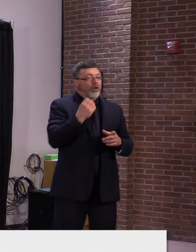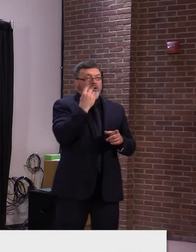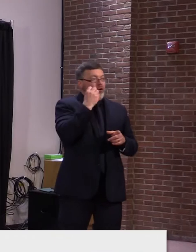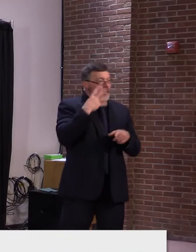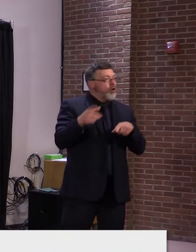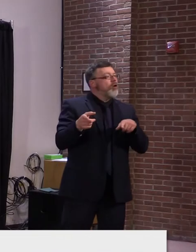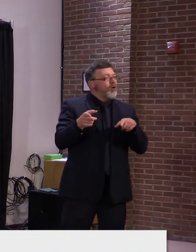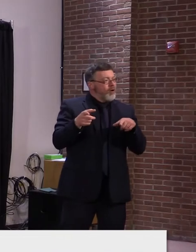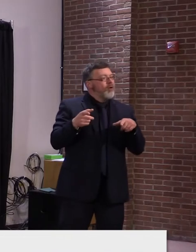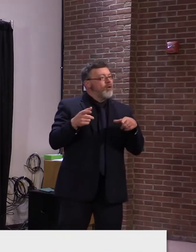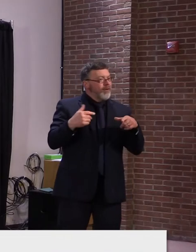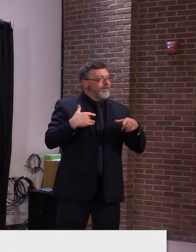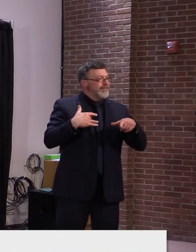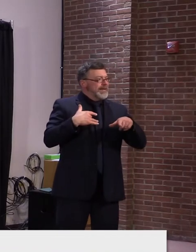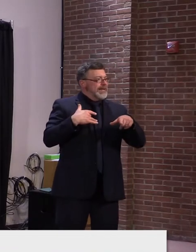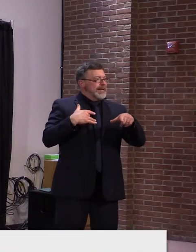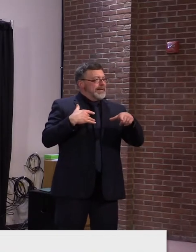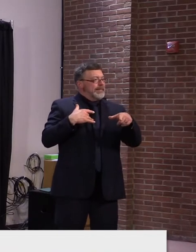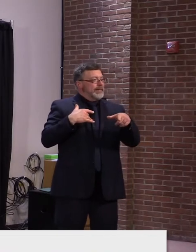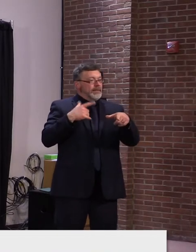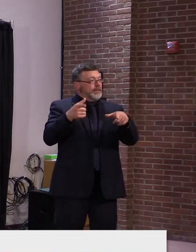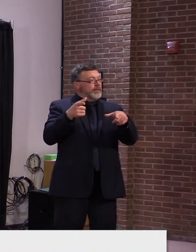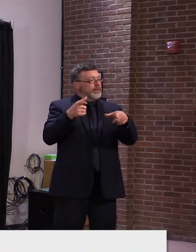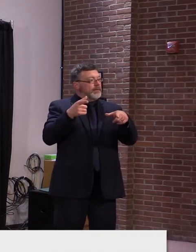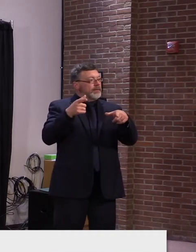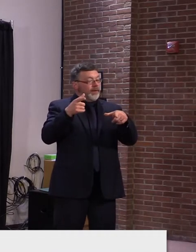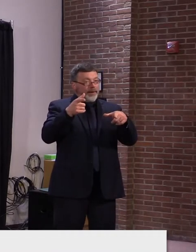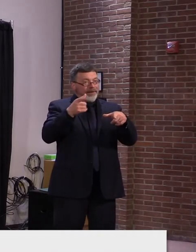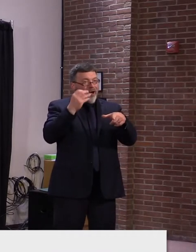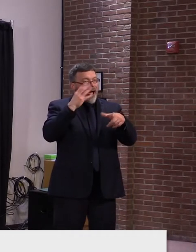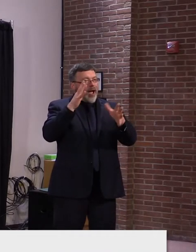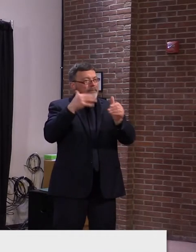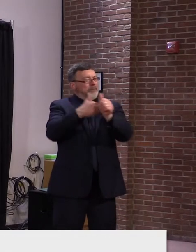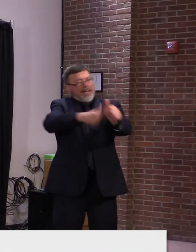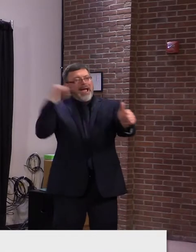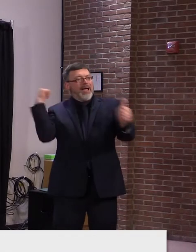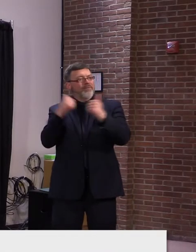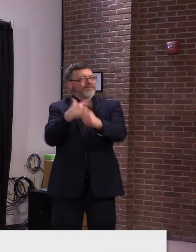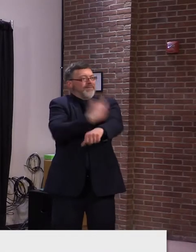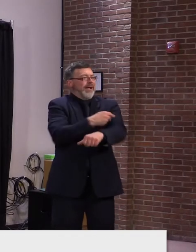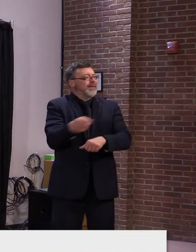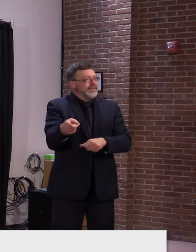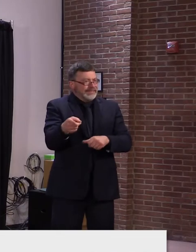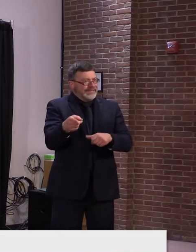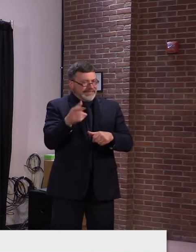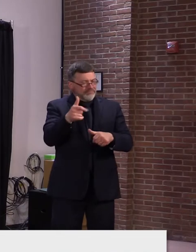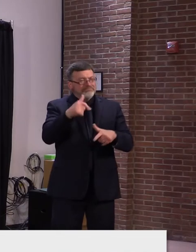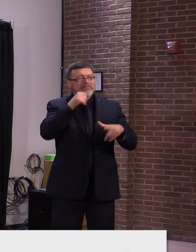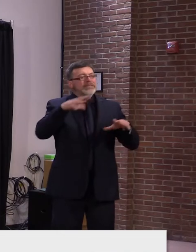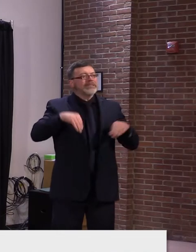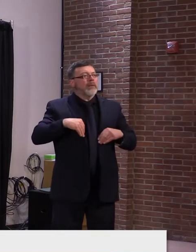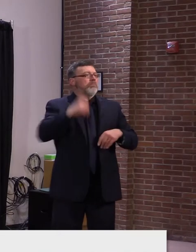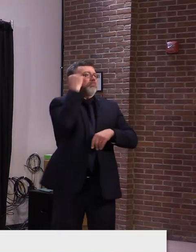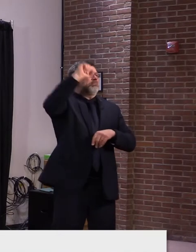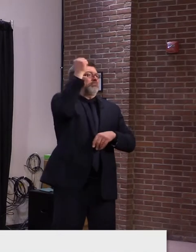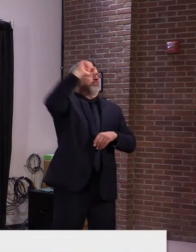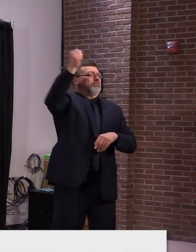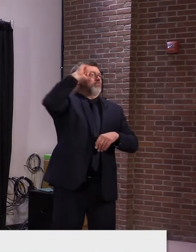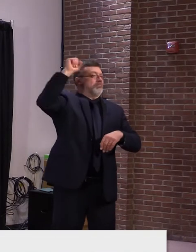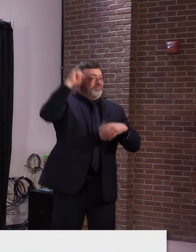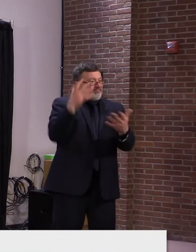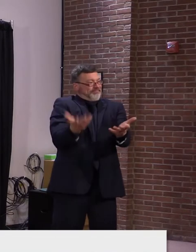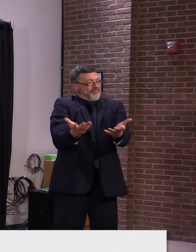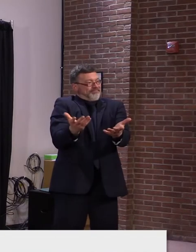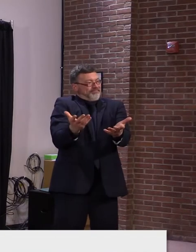hasn't embraced the vaccine with the amount of vigor that people would have hoped. Then we have countries, as the